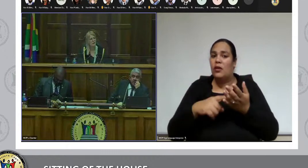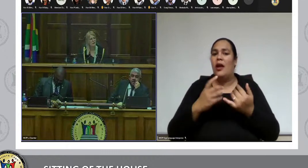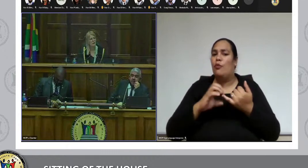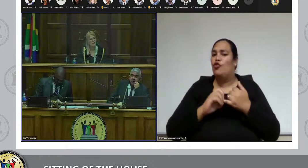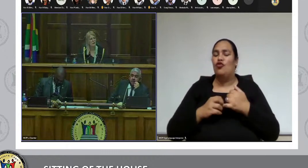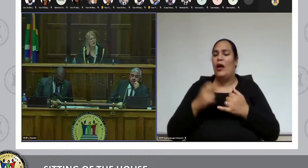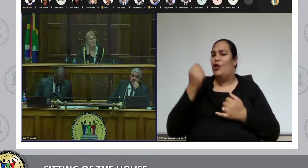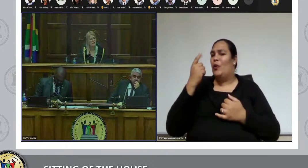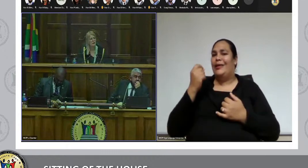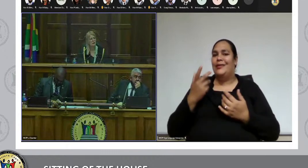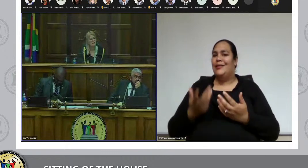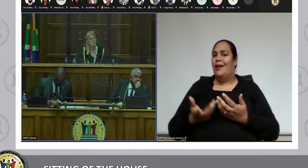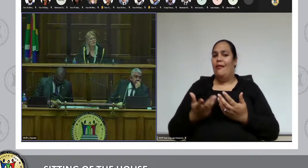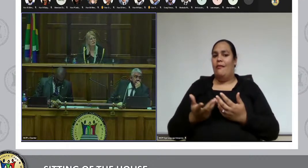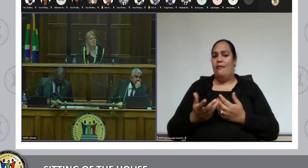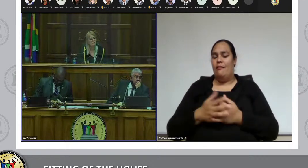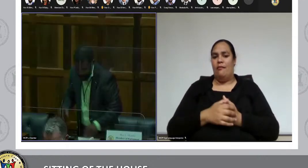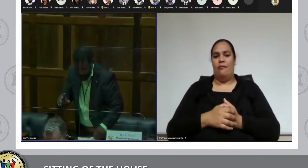understand.